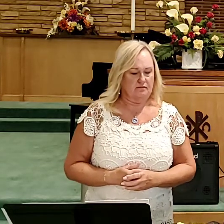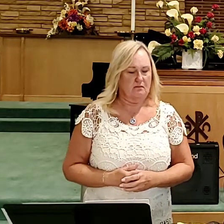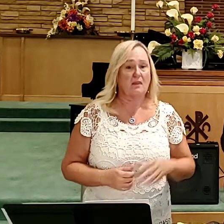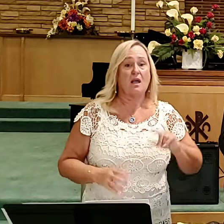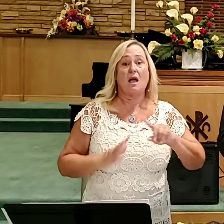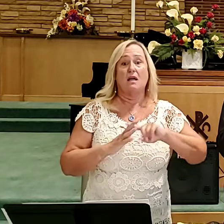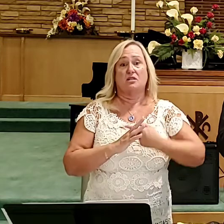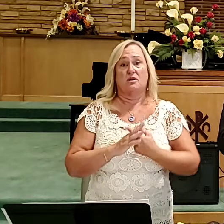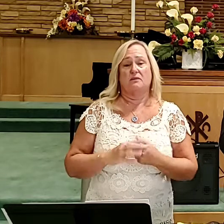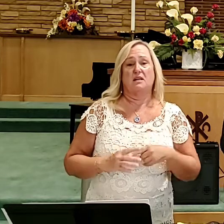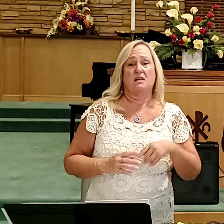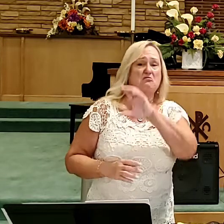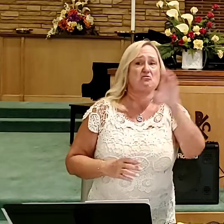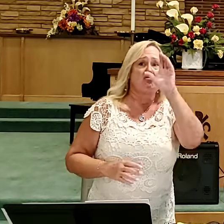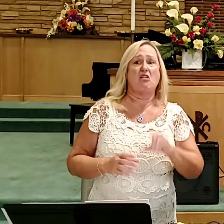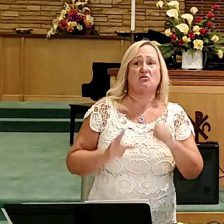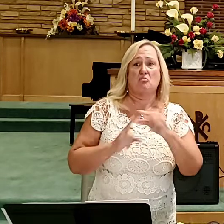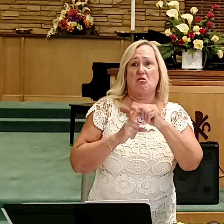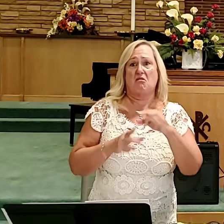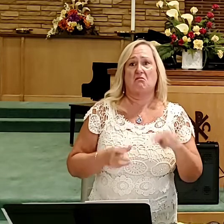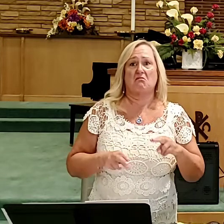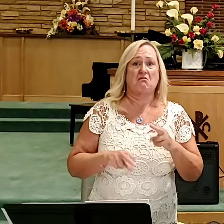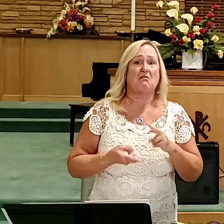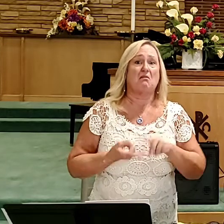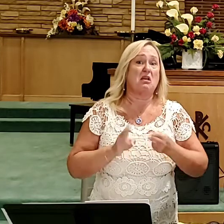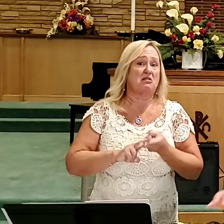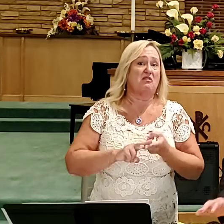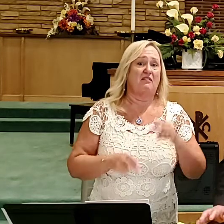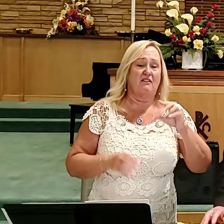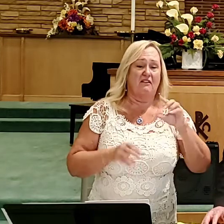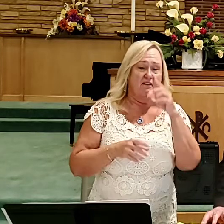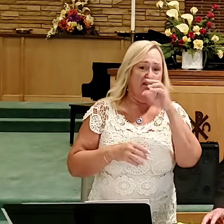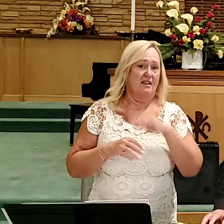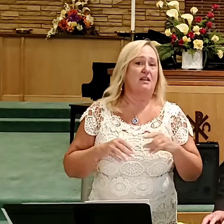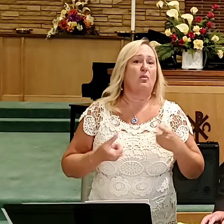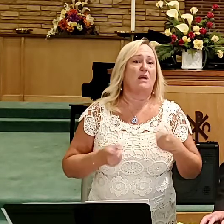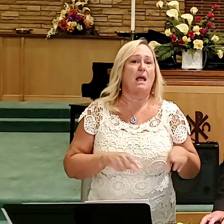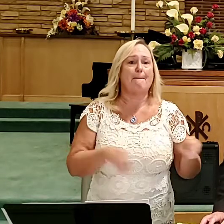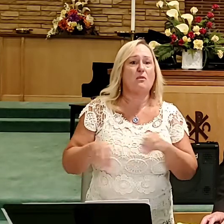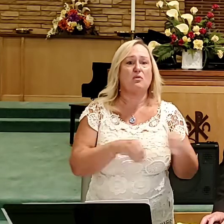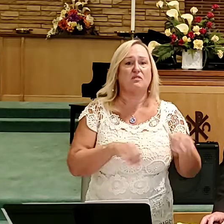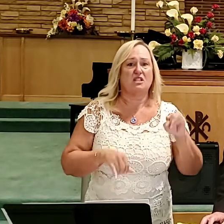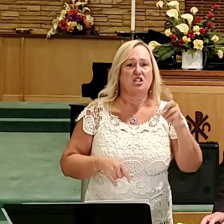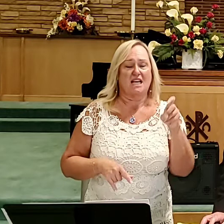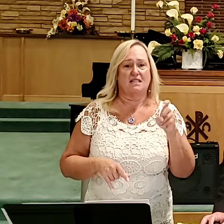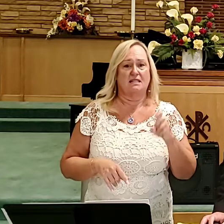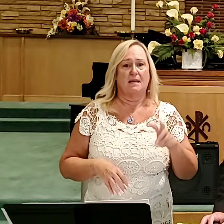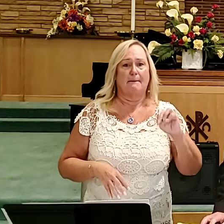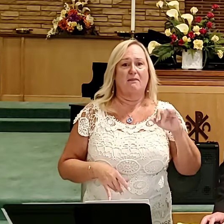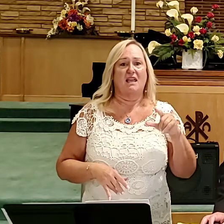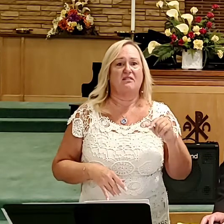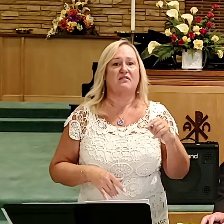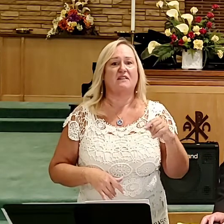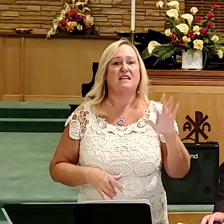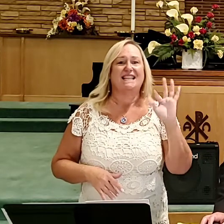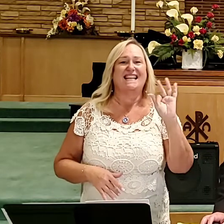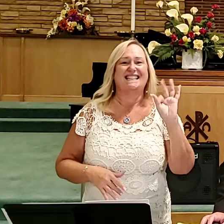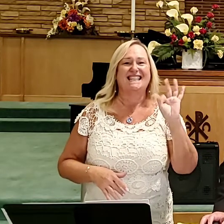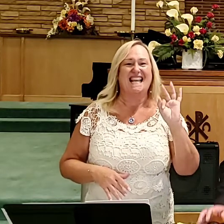I became a crossword puzzle fan back when I first moved to Jacksonville in May of